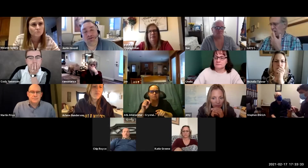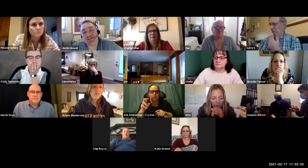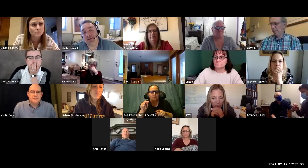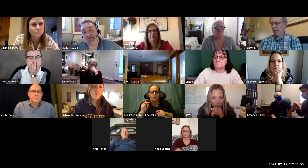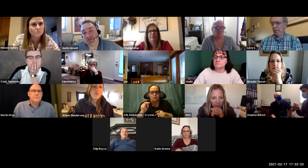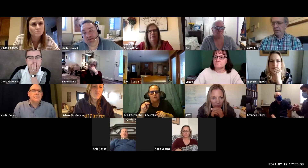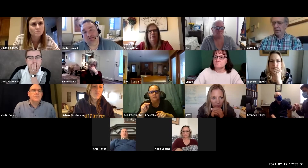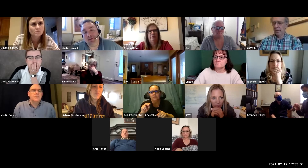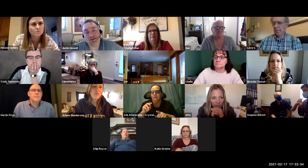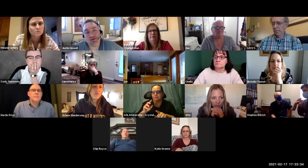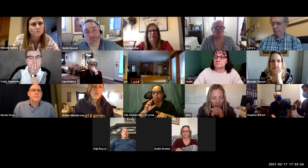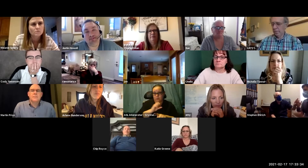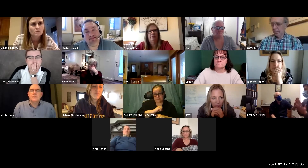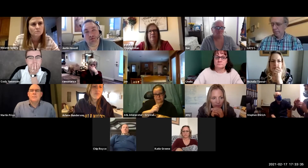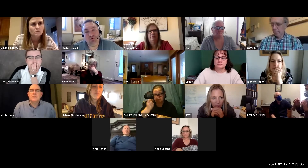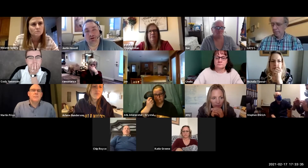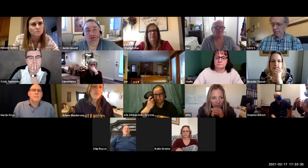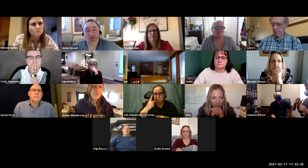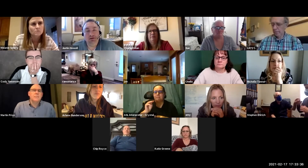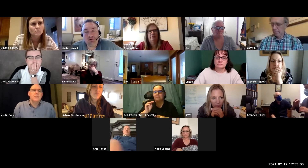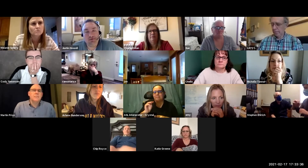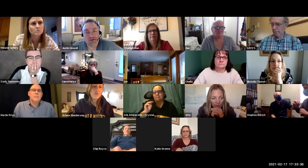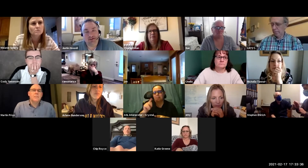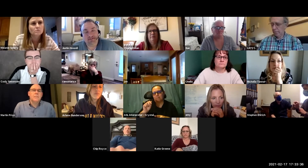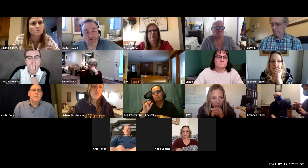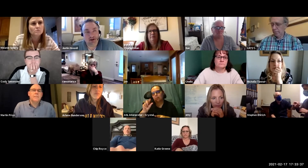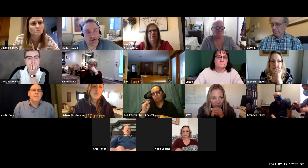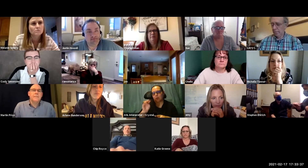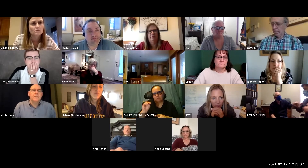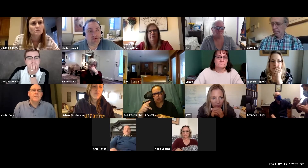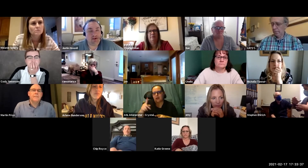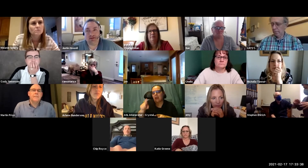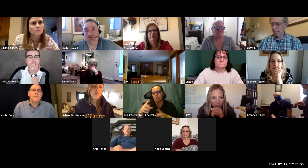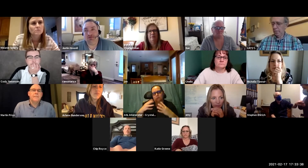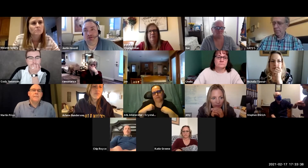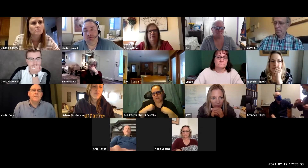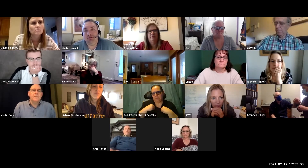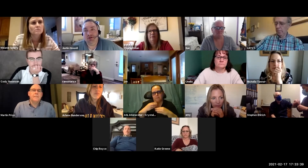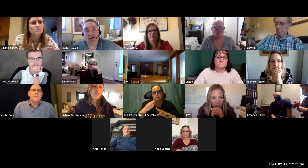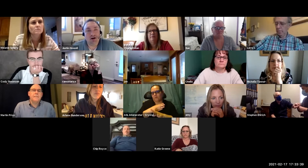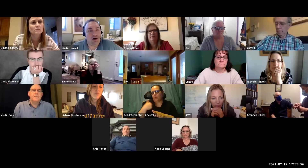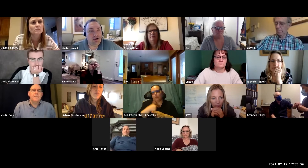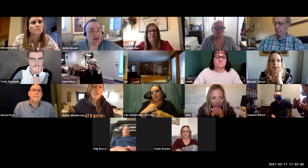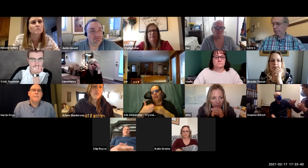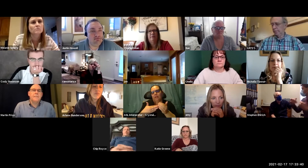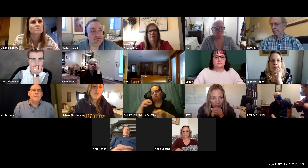has to accept this nomination before we would even vote on him. The voting is in June.